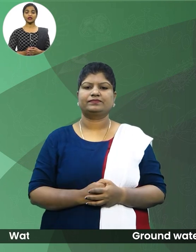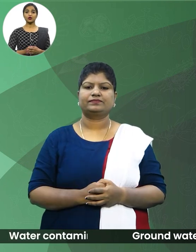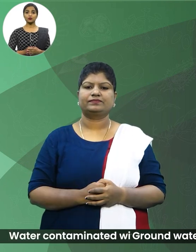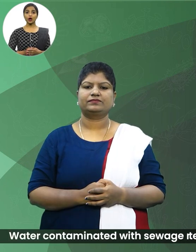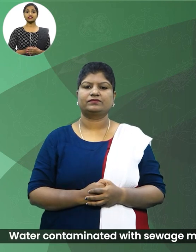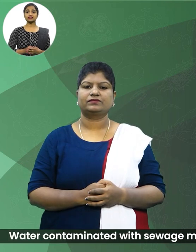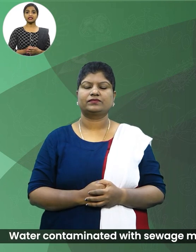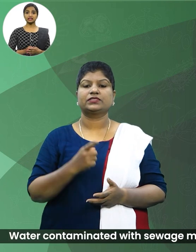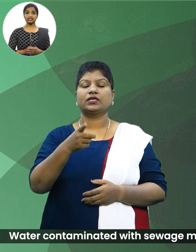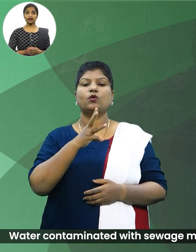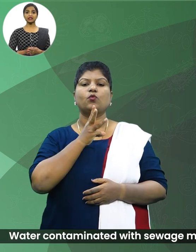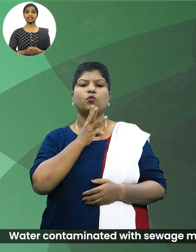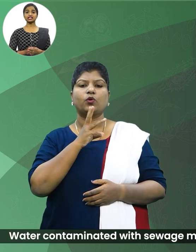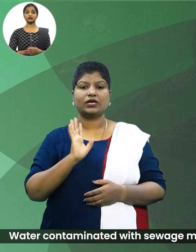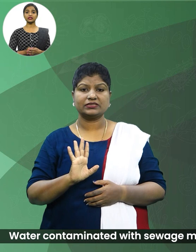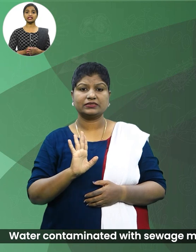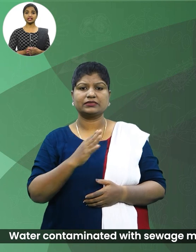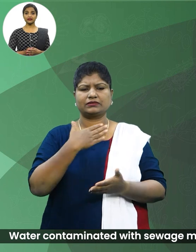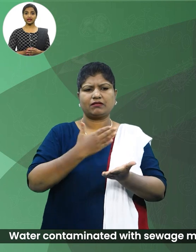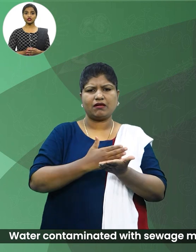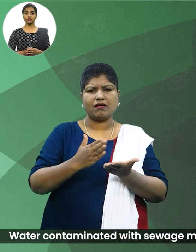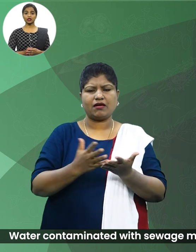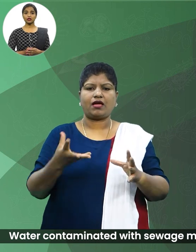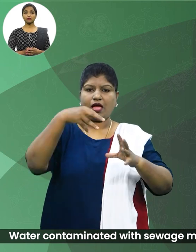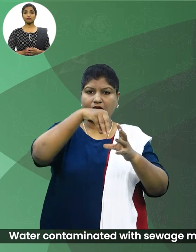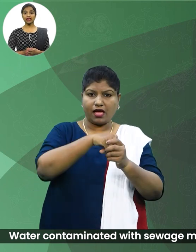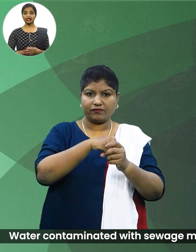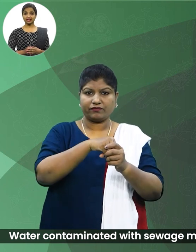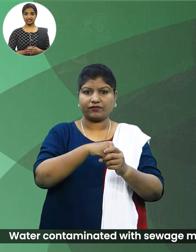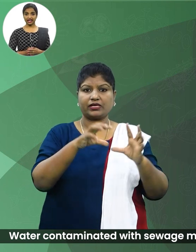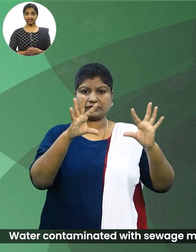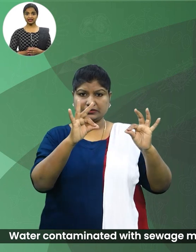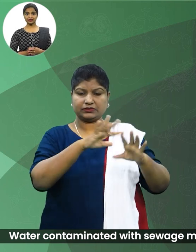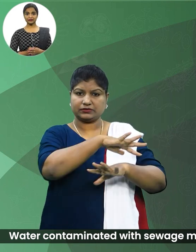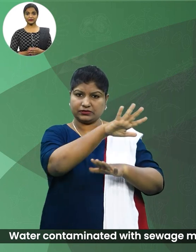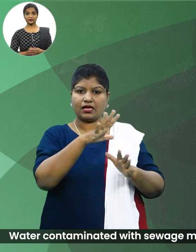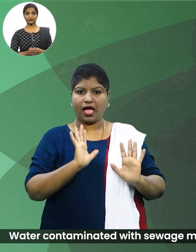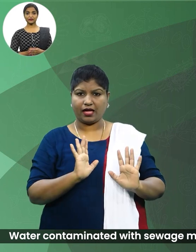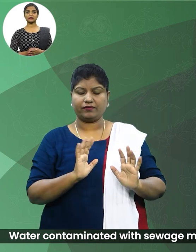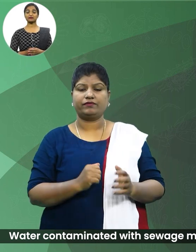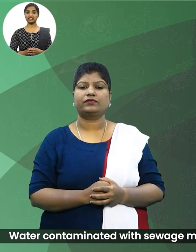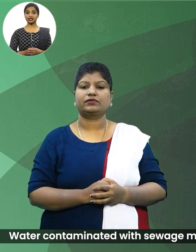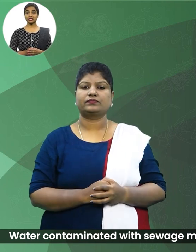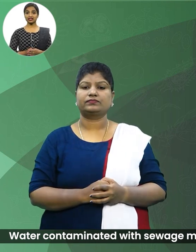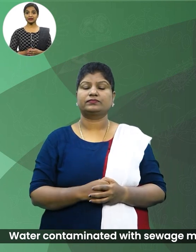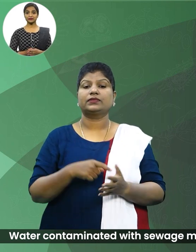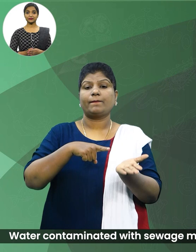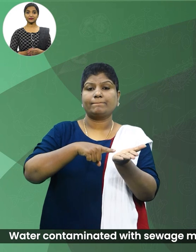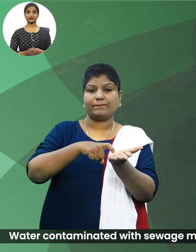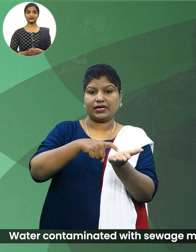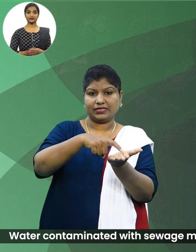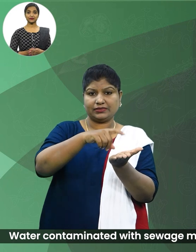Water contaminated with sewage may contain bacteria,